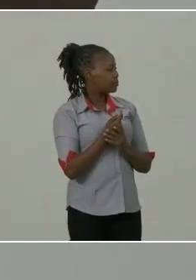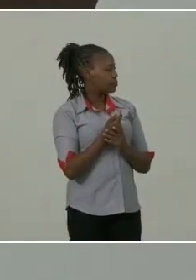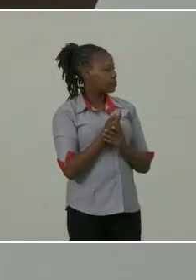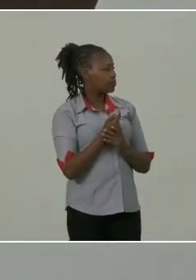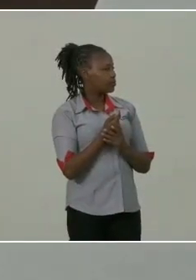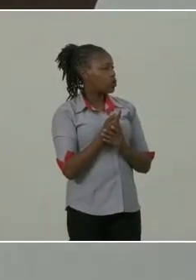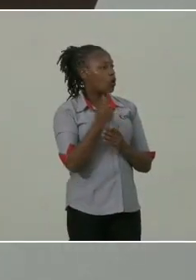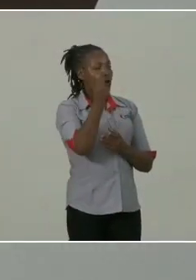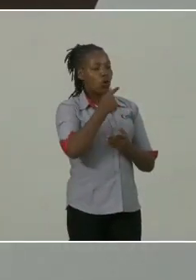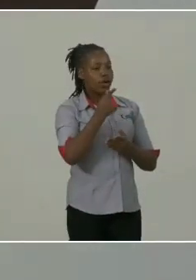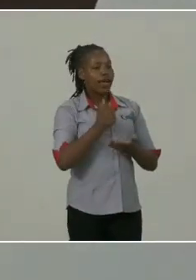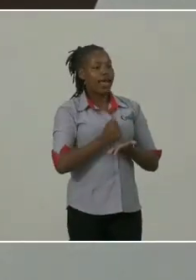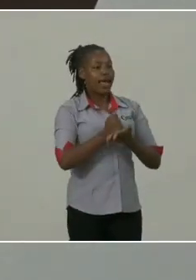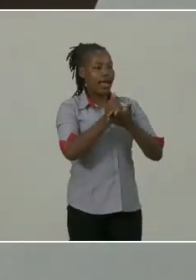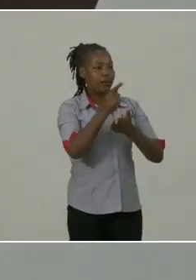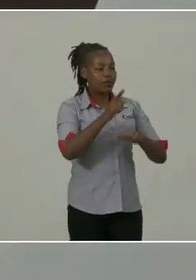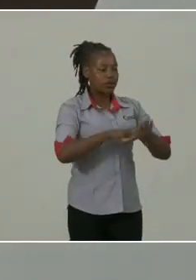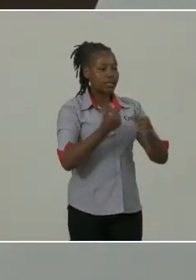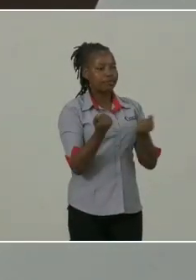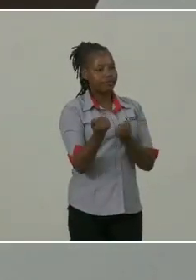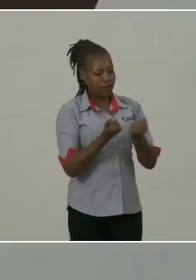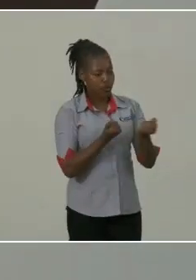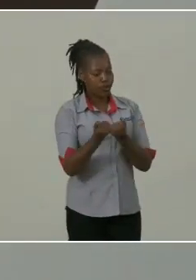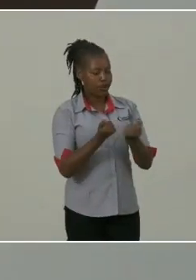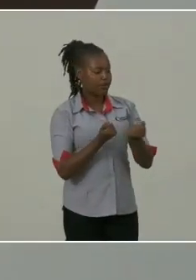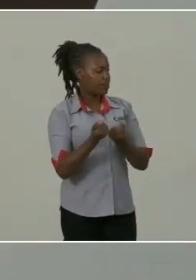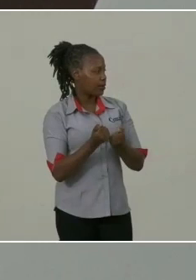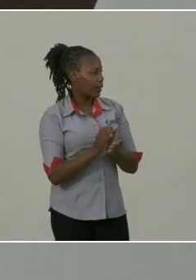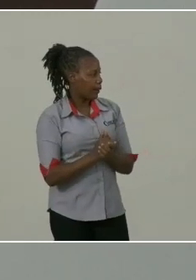to help you in your drive the vehicle.